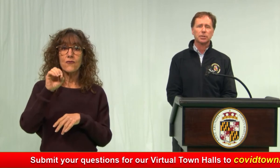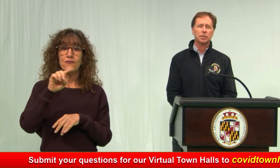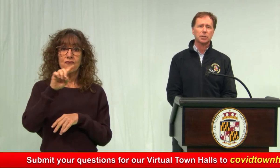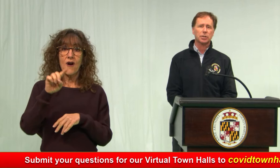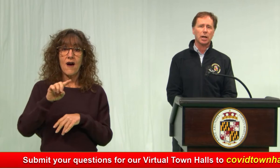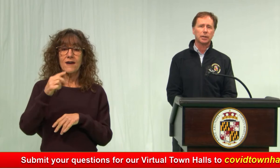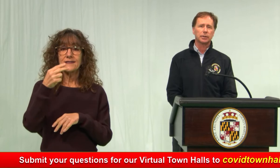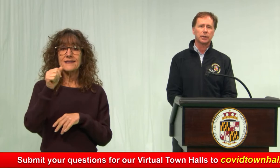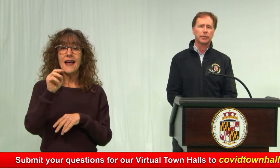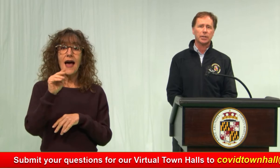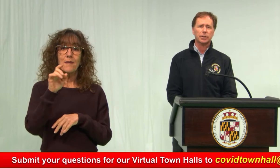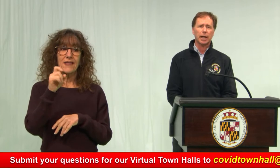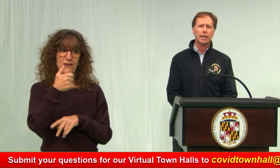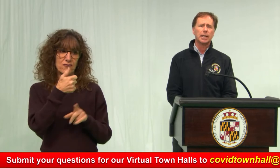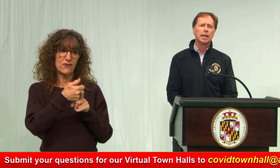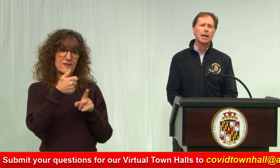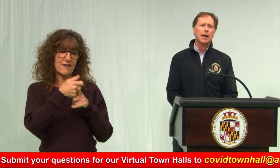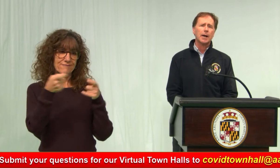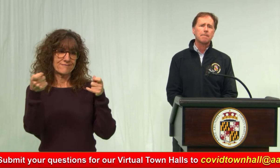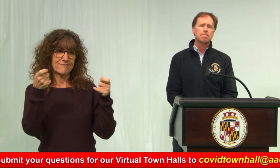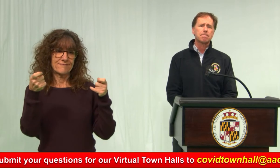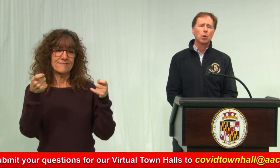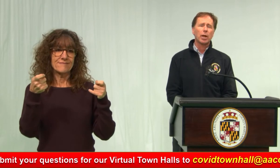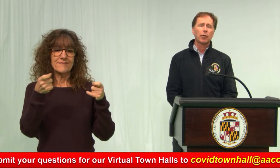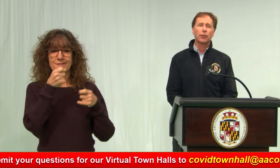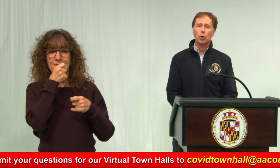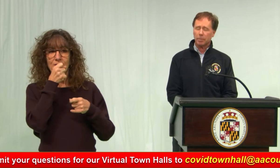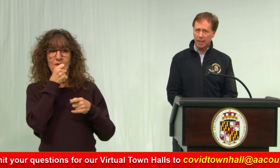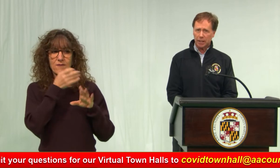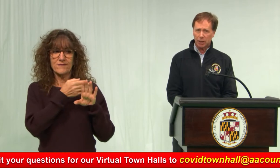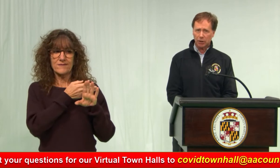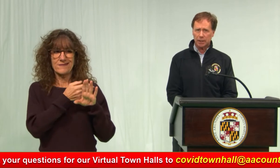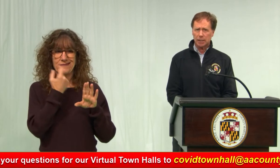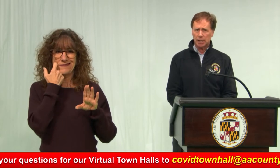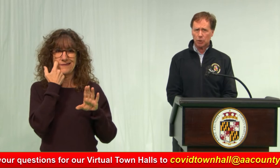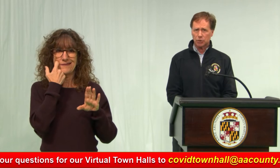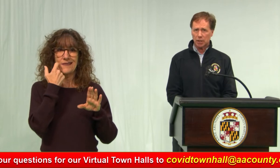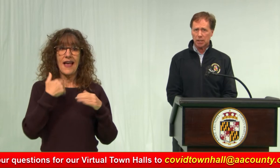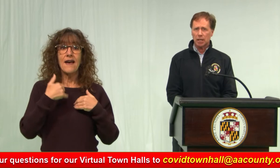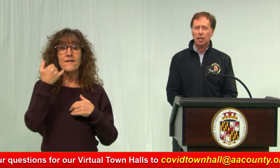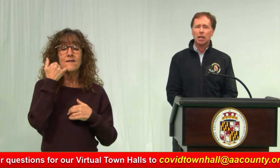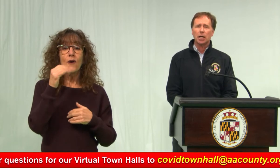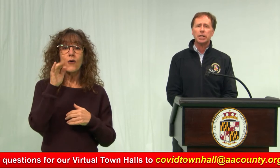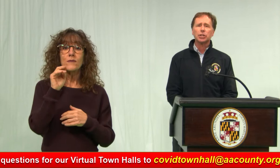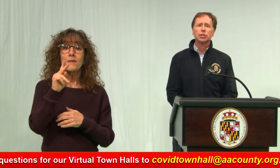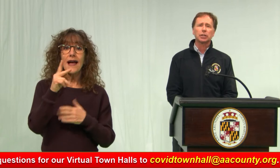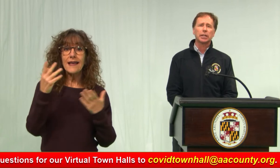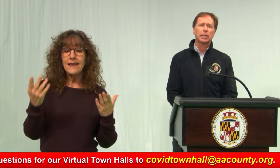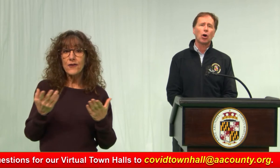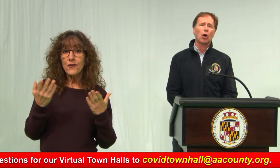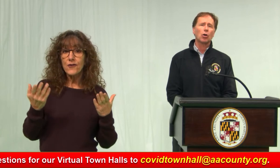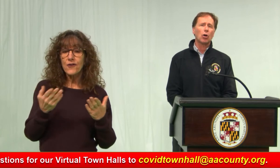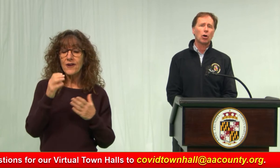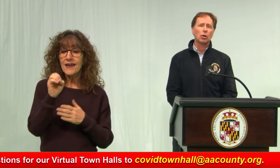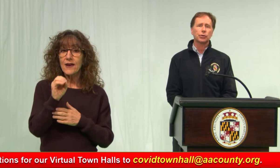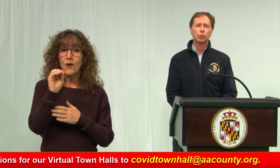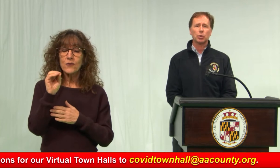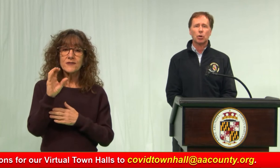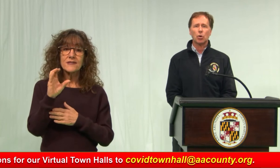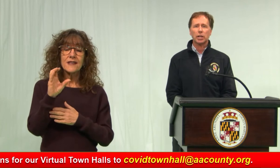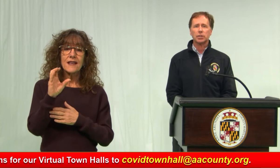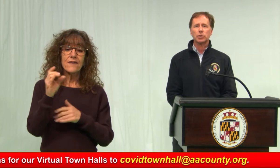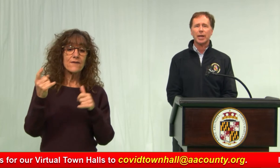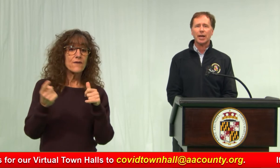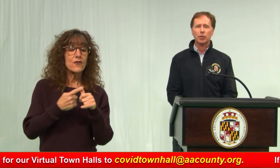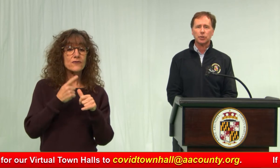moderating this event today. We have a phone bank here at the EOC. Initially, all calls